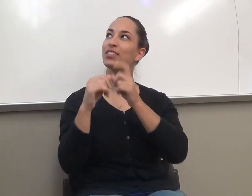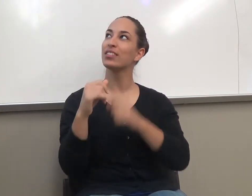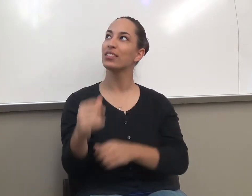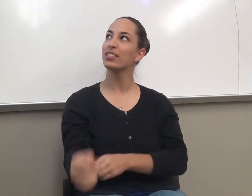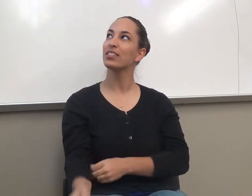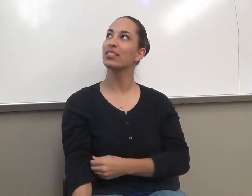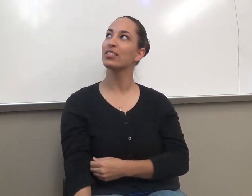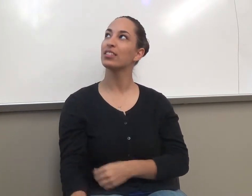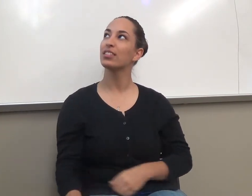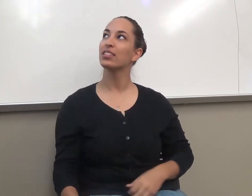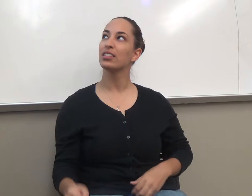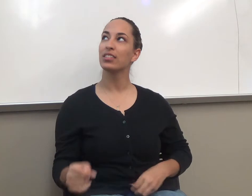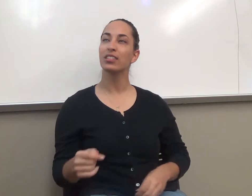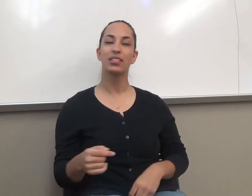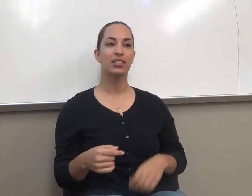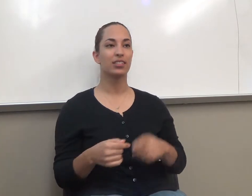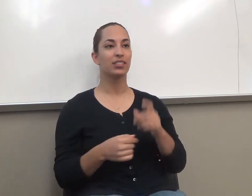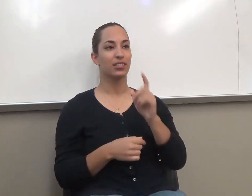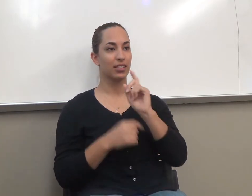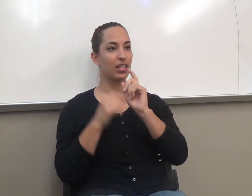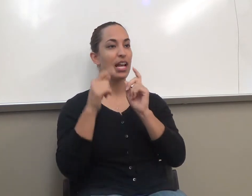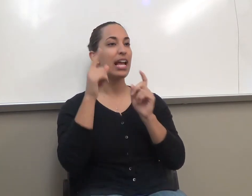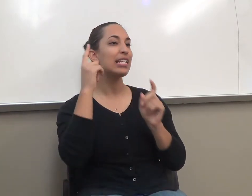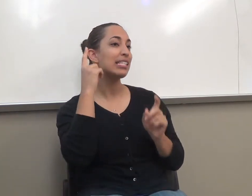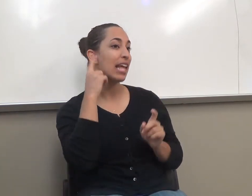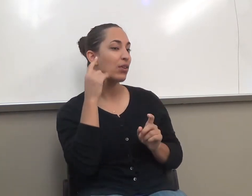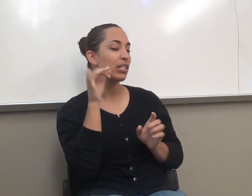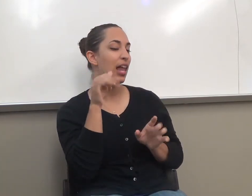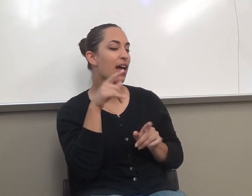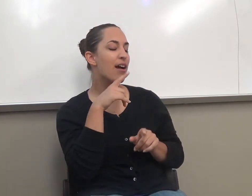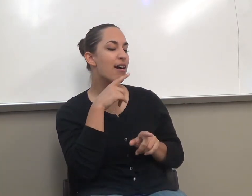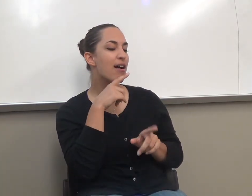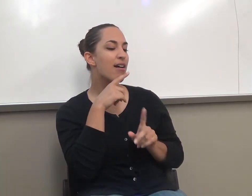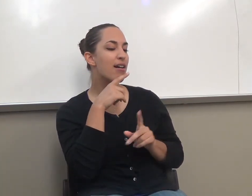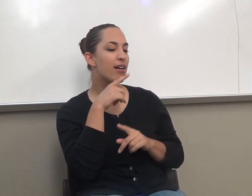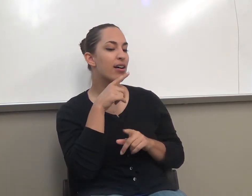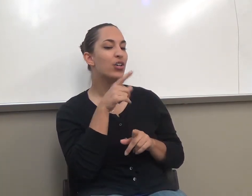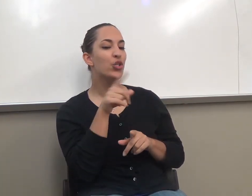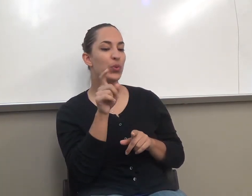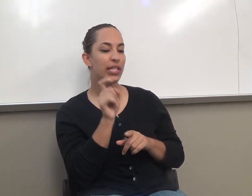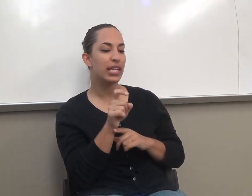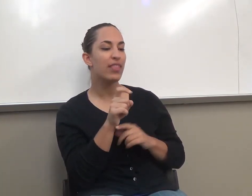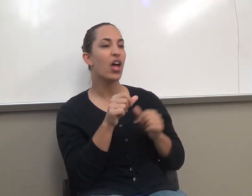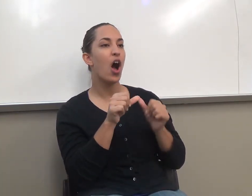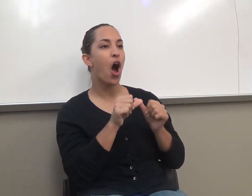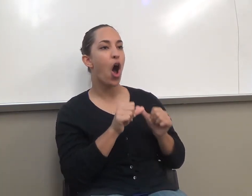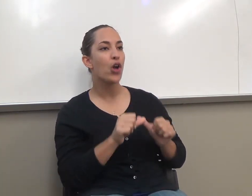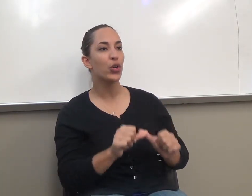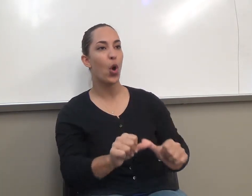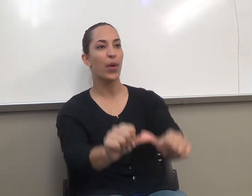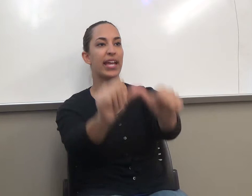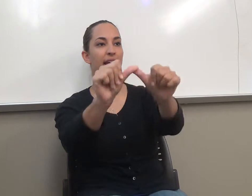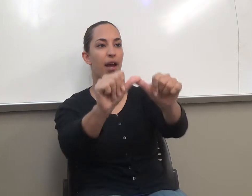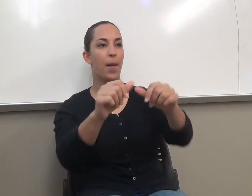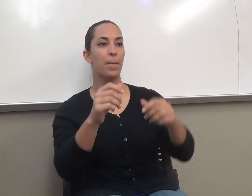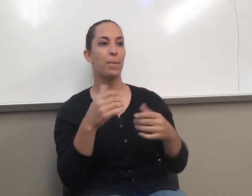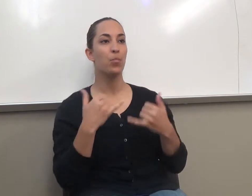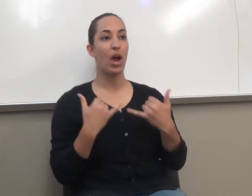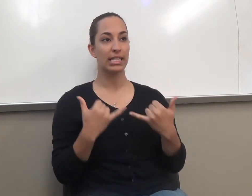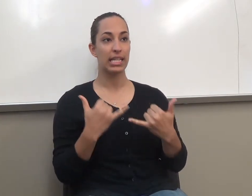It sounds like you need that on, what's called the ongoing present. So I think she should be saying, we